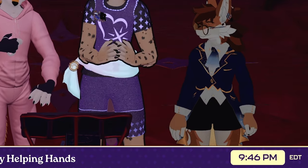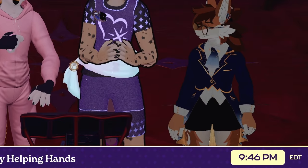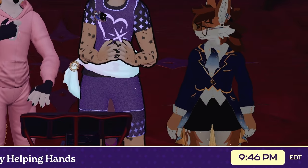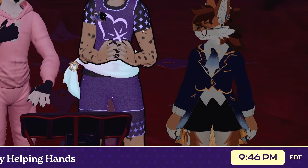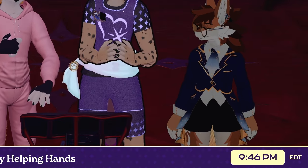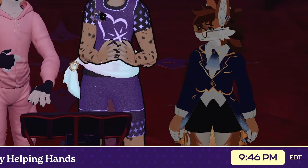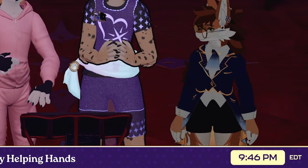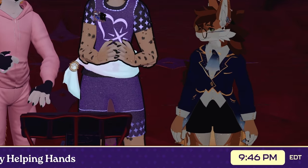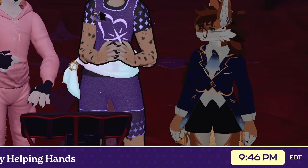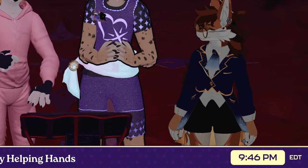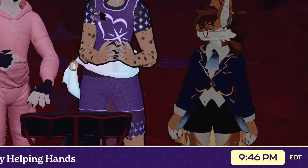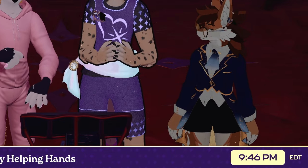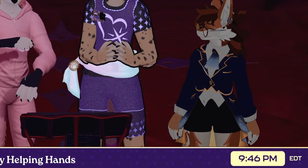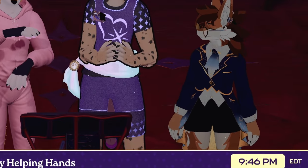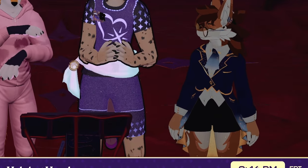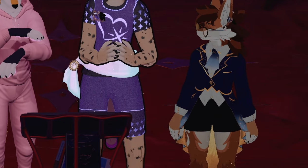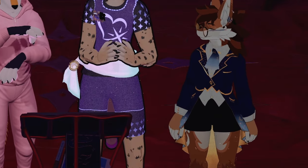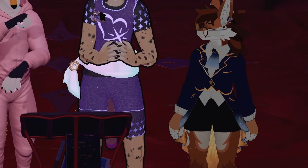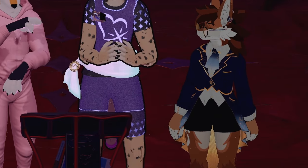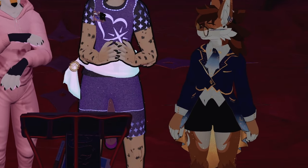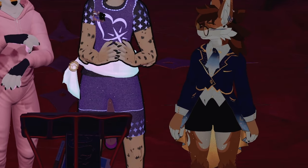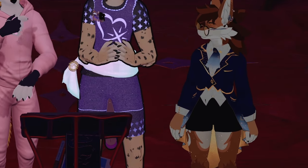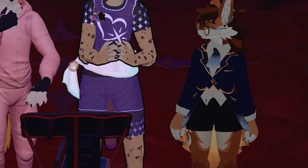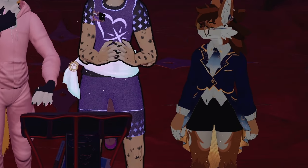Then Avi is showing the BSL version.